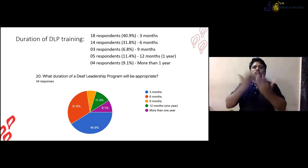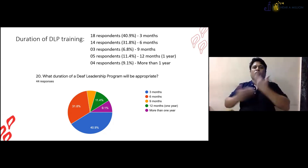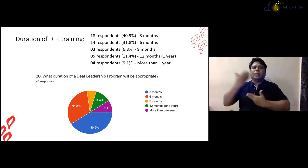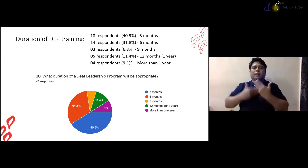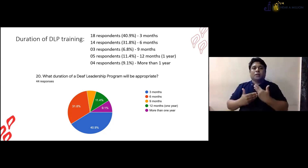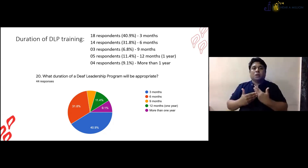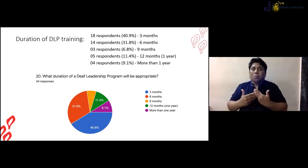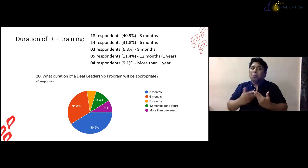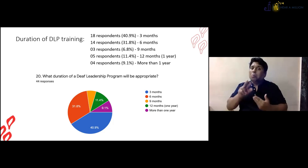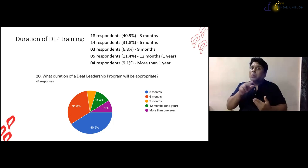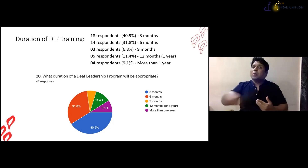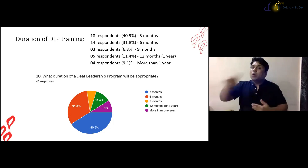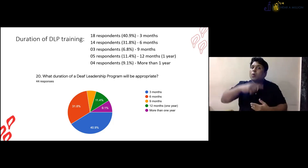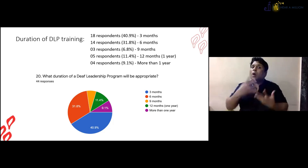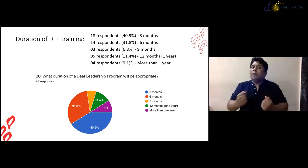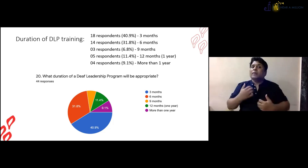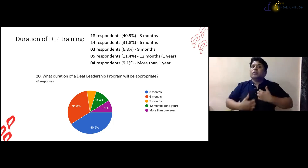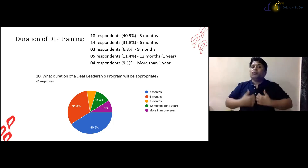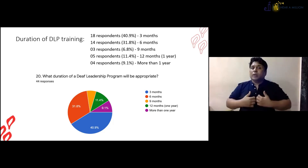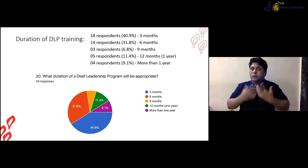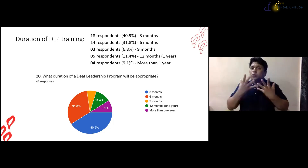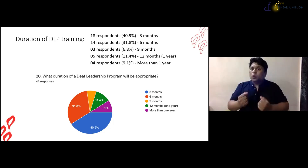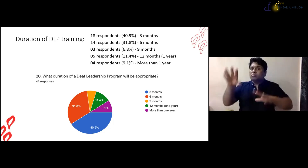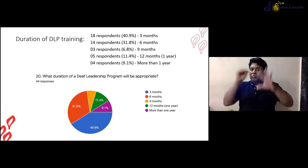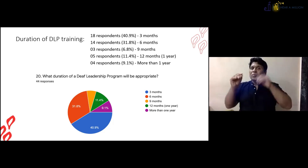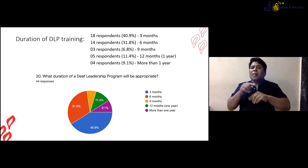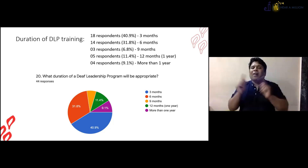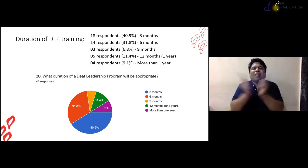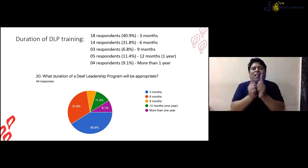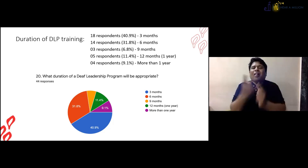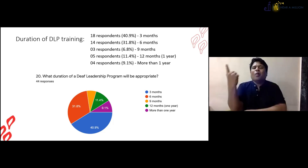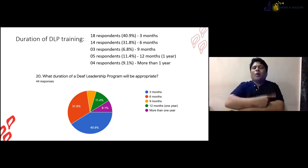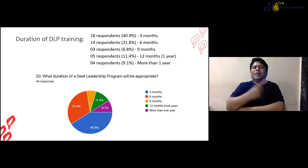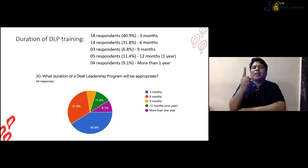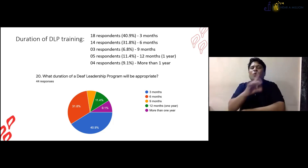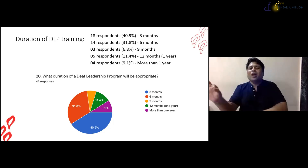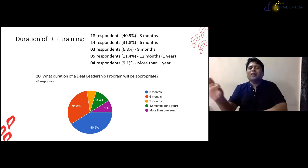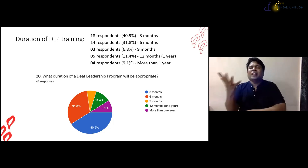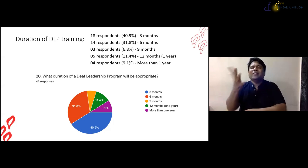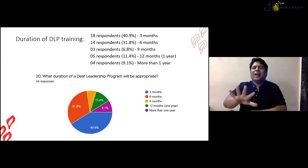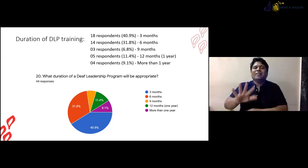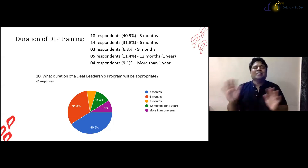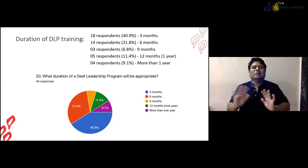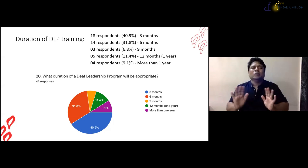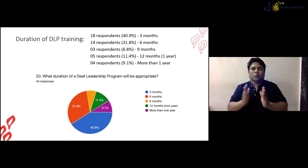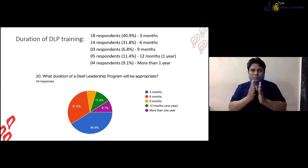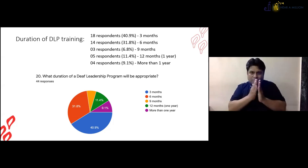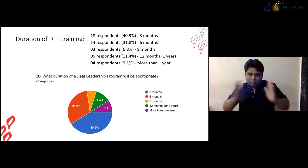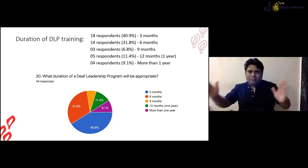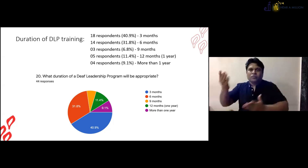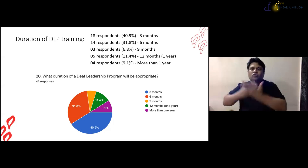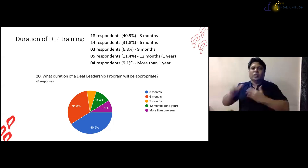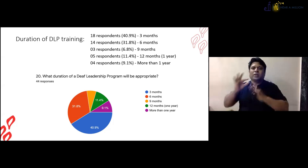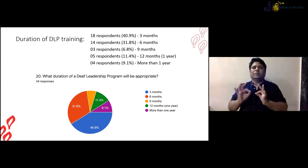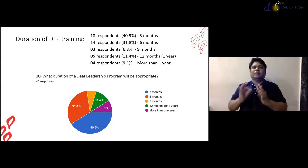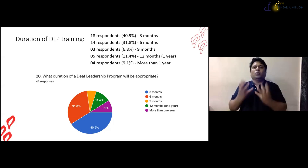want 1 year plus training. So that shows that people are really interested in learning not just a short term course or a 5-day course or a